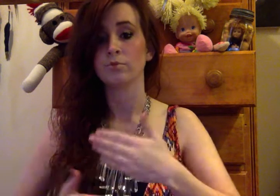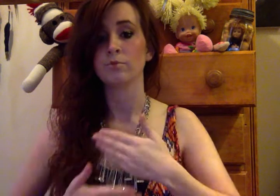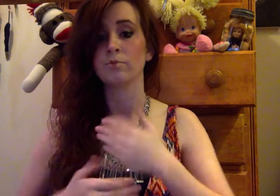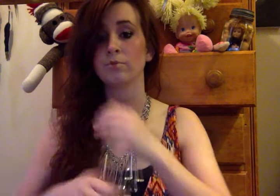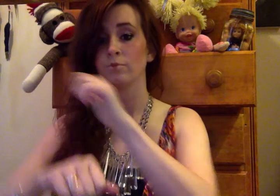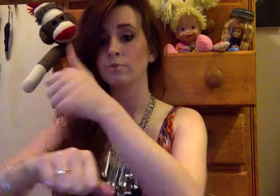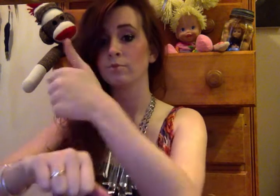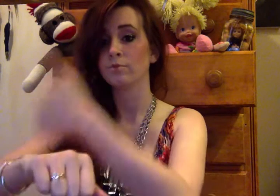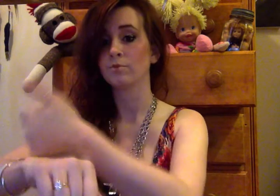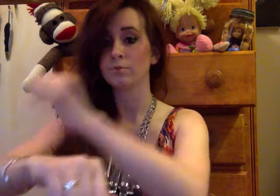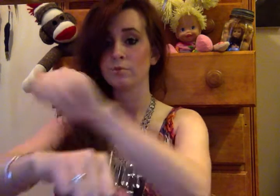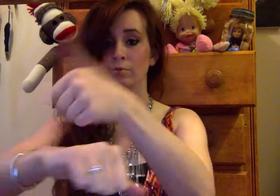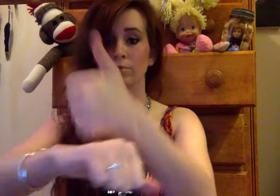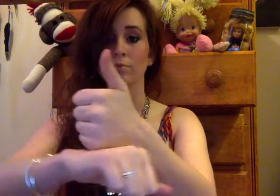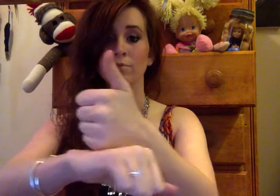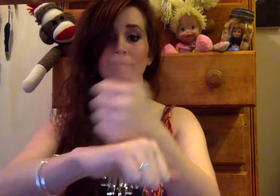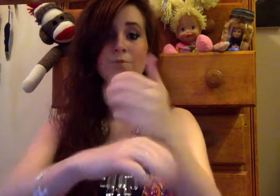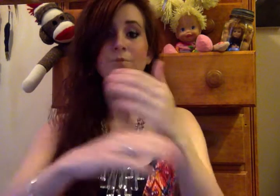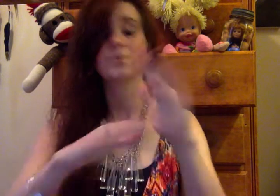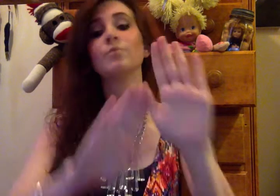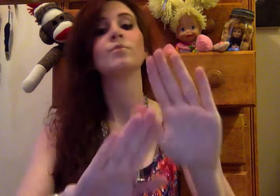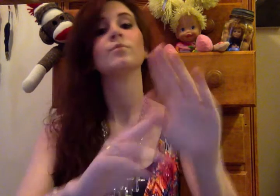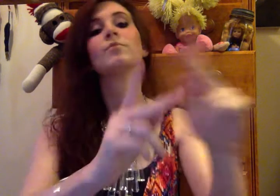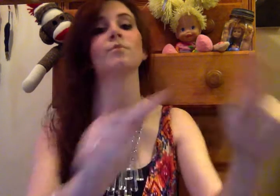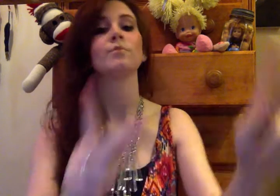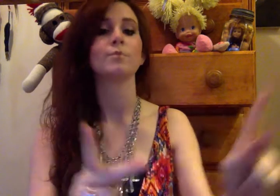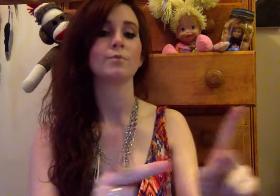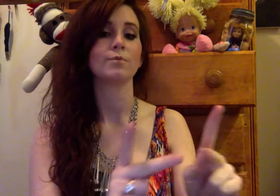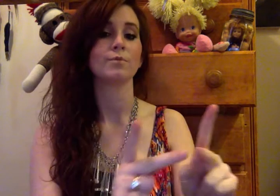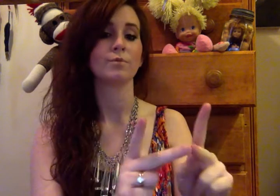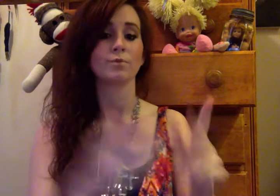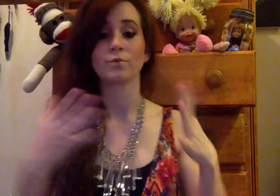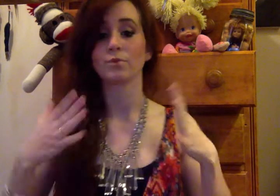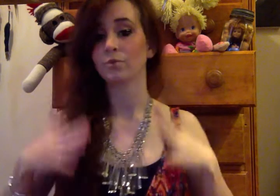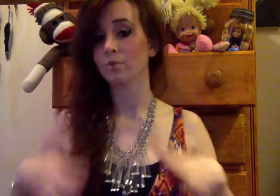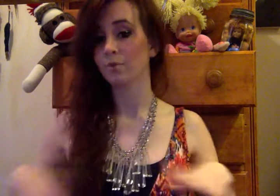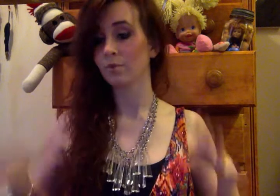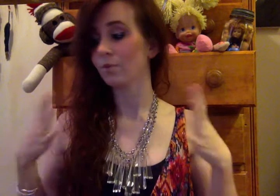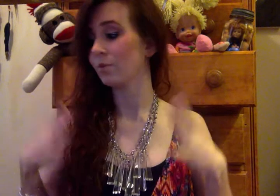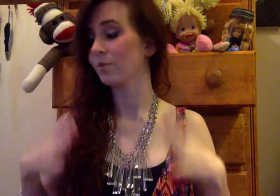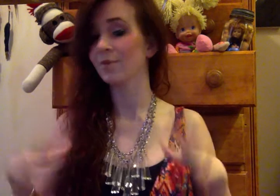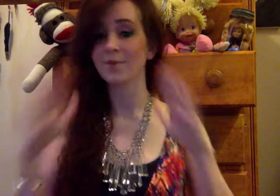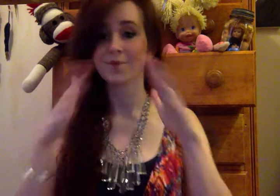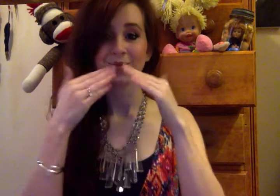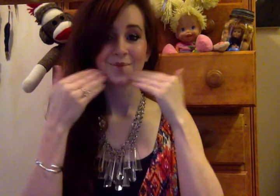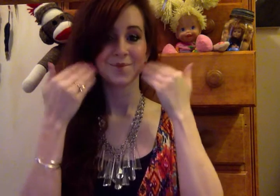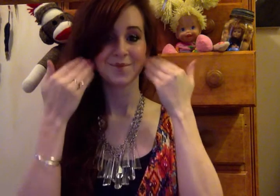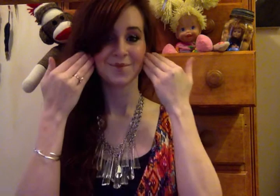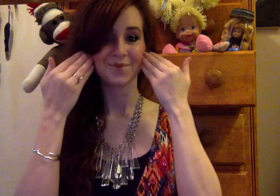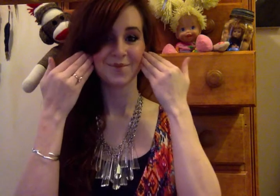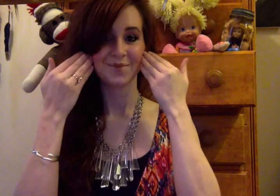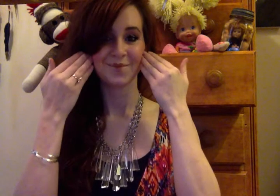Places, places, get in your places Throw on your dress and put on your doll faces